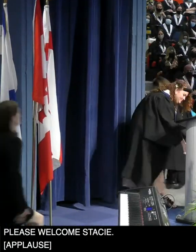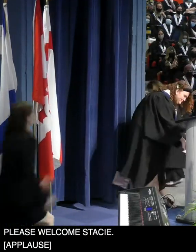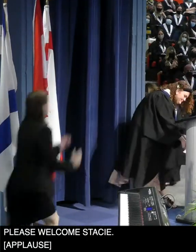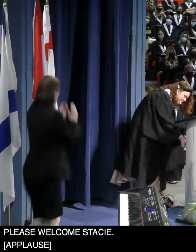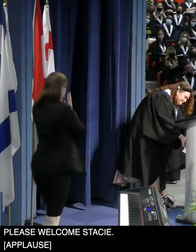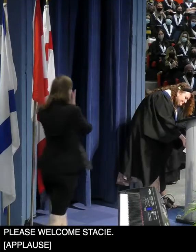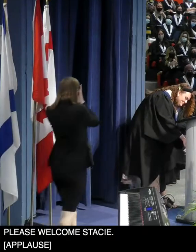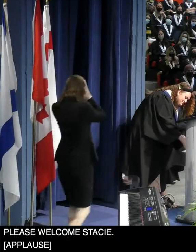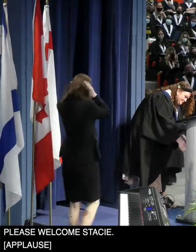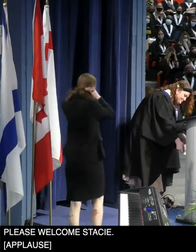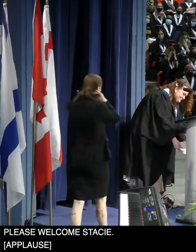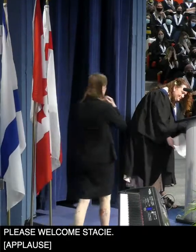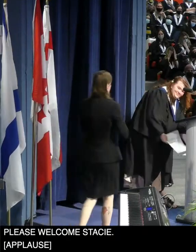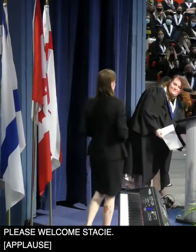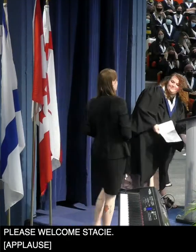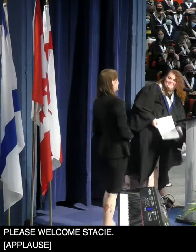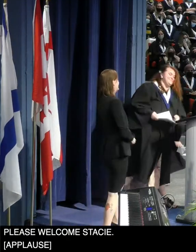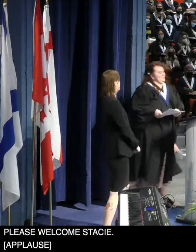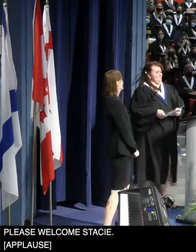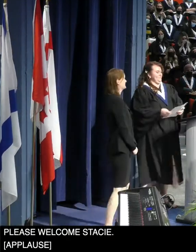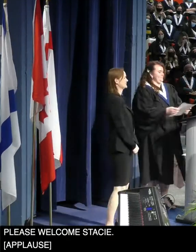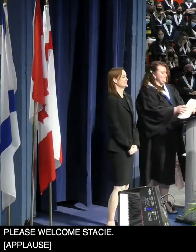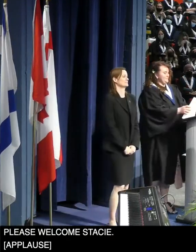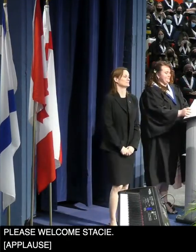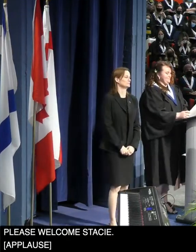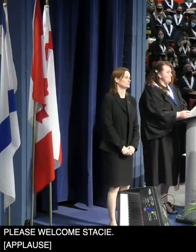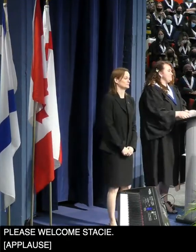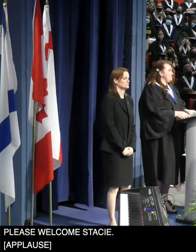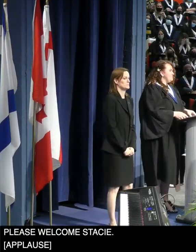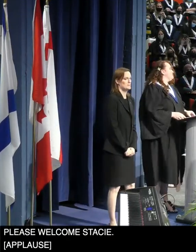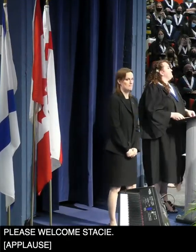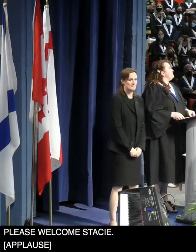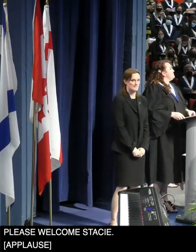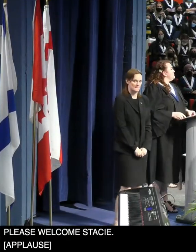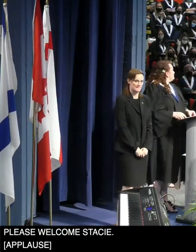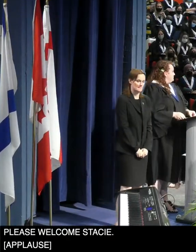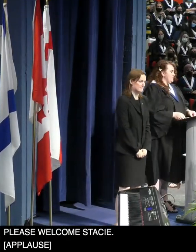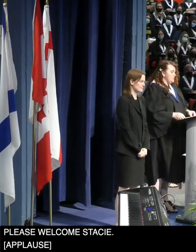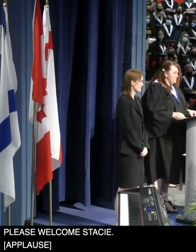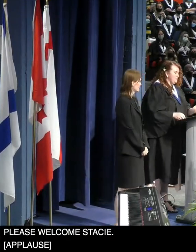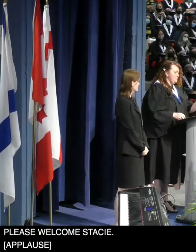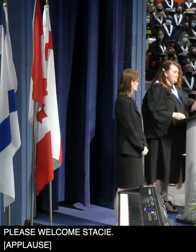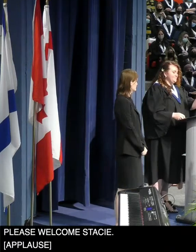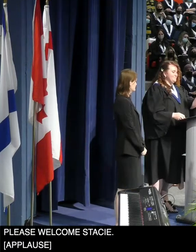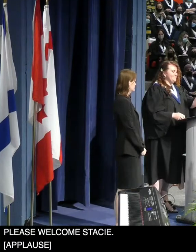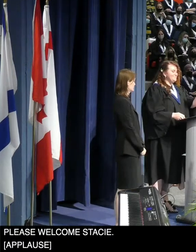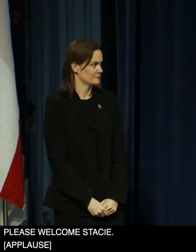Mr. President, candidates for the Diploma in Drafting Architectural. Lauren Baptiste.